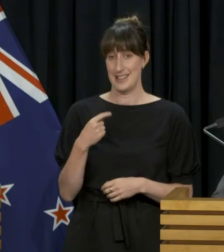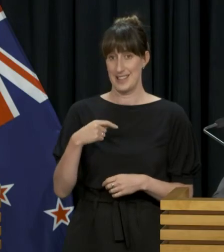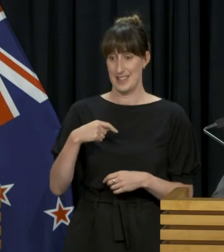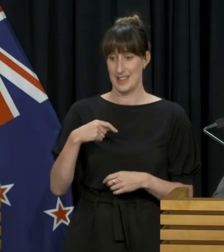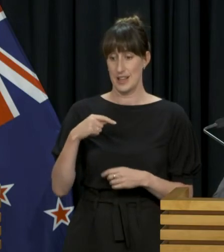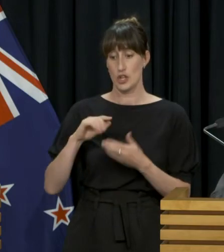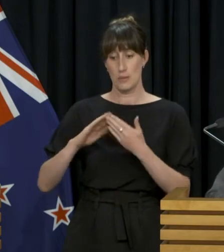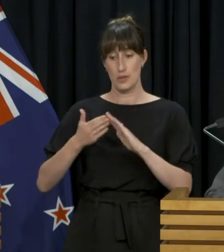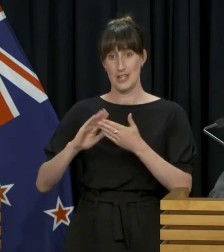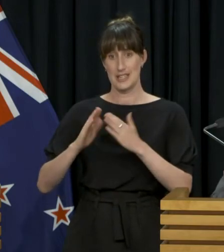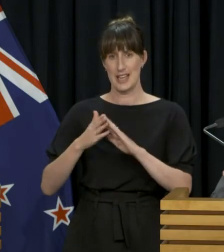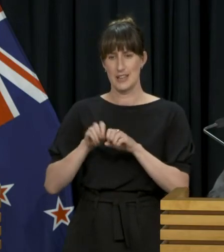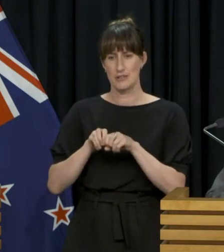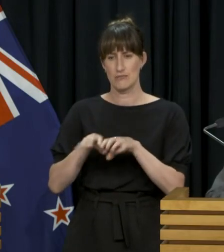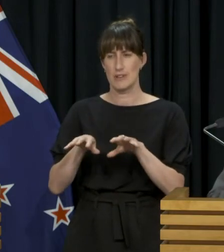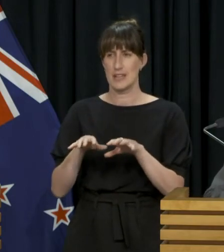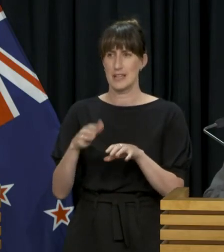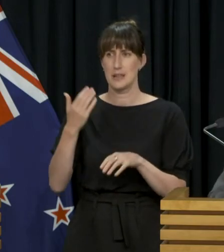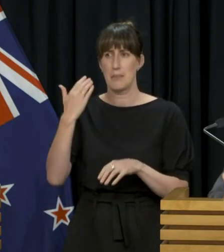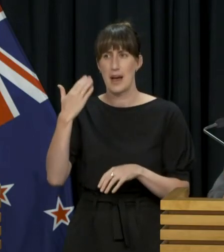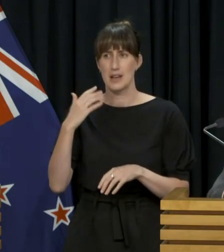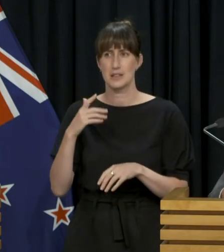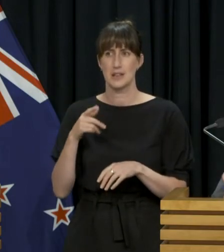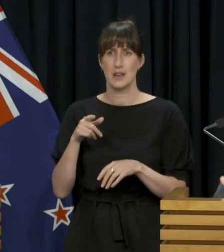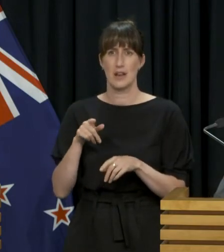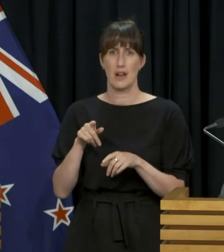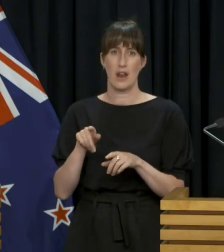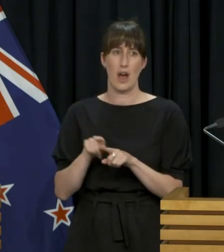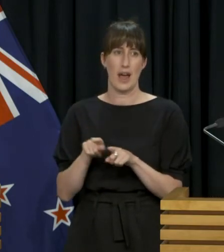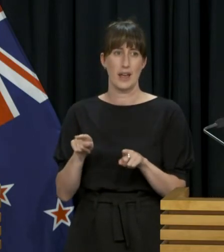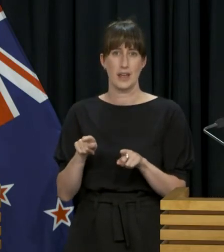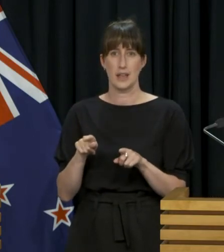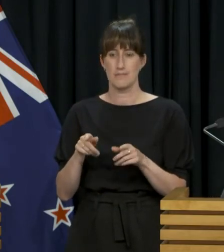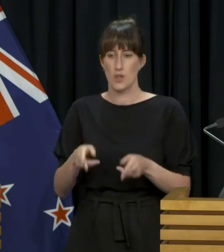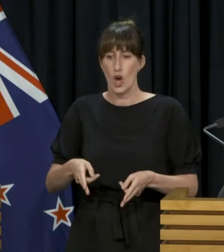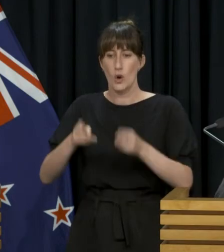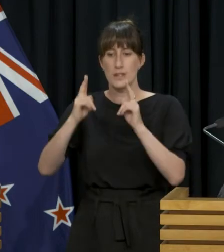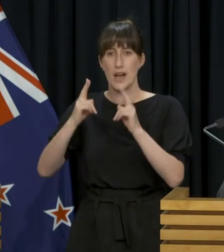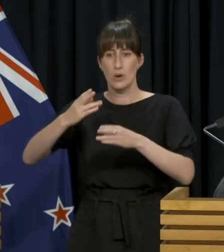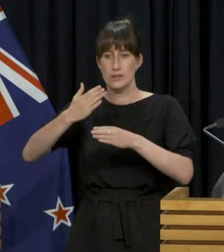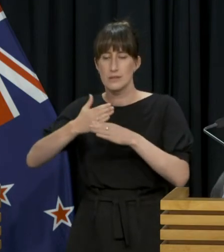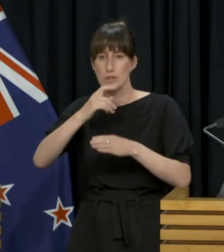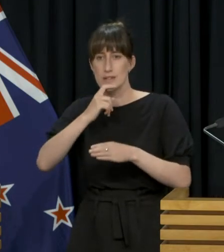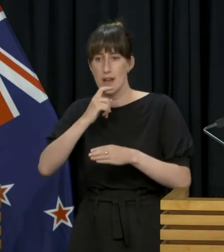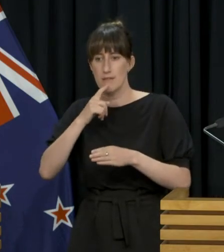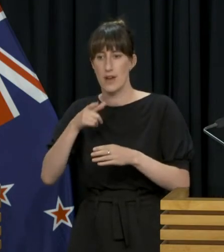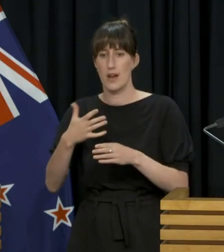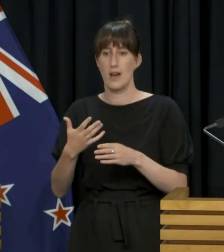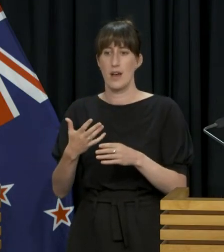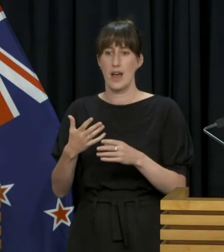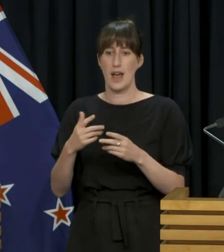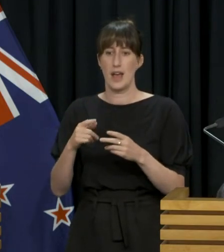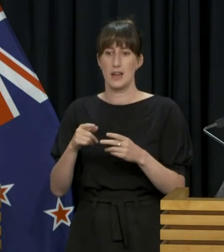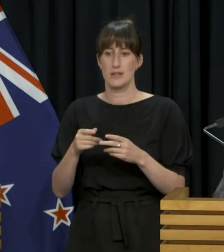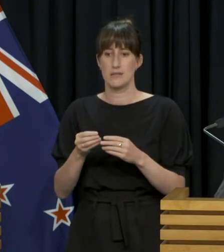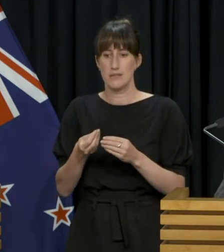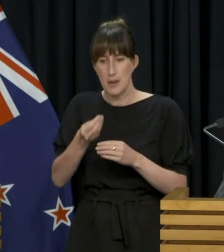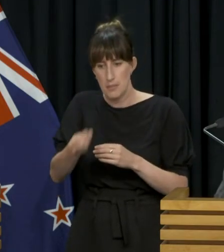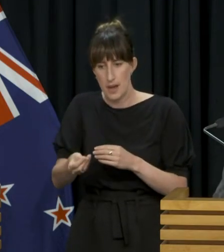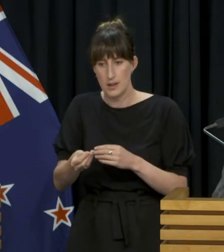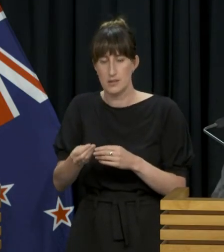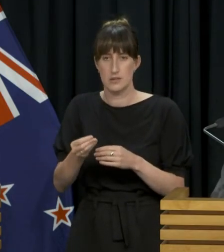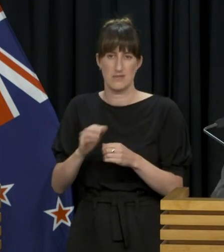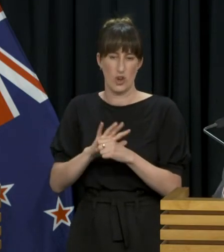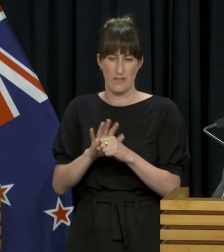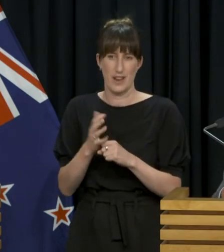community cases where we've had perhaps an MIQ worker become positive, and then we've had subsequent cases. Each time